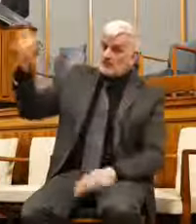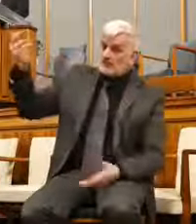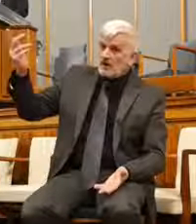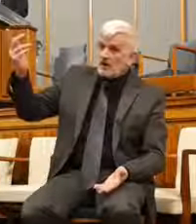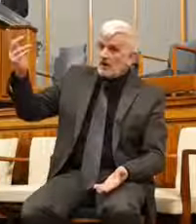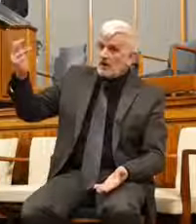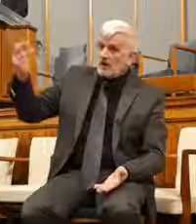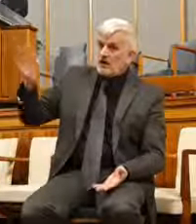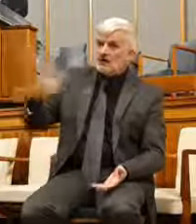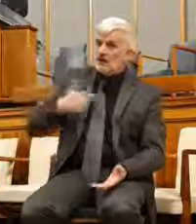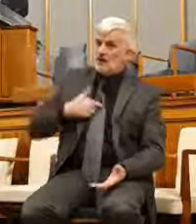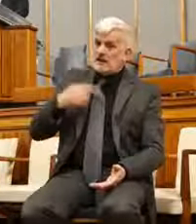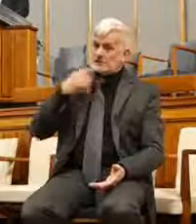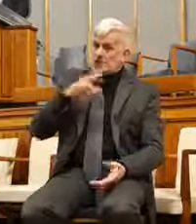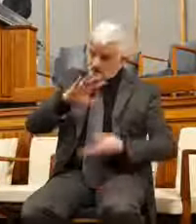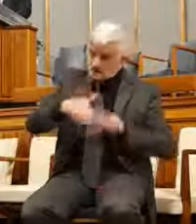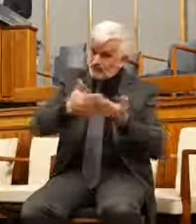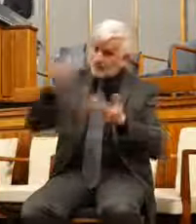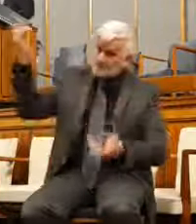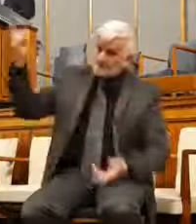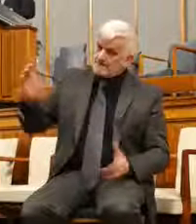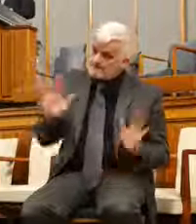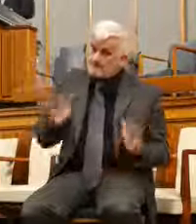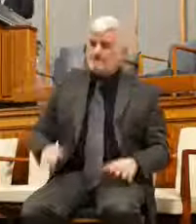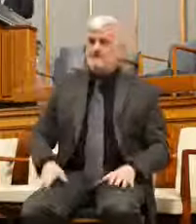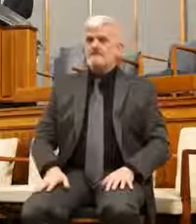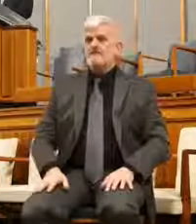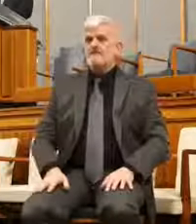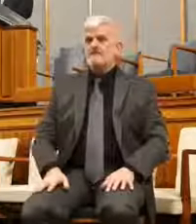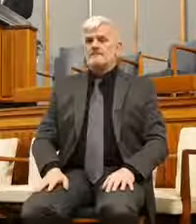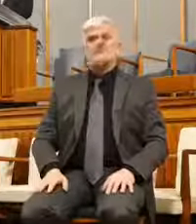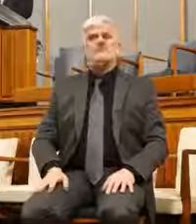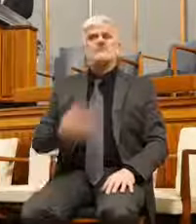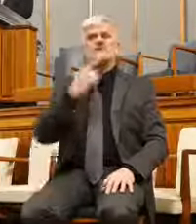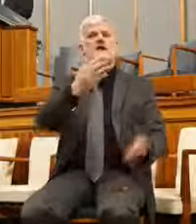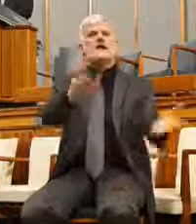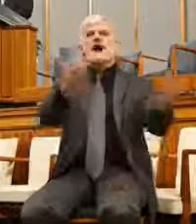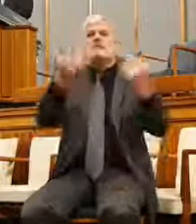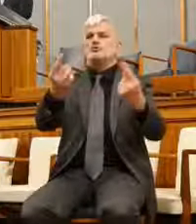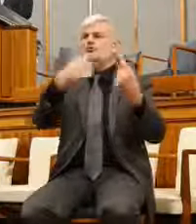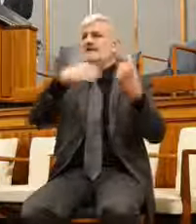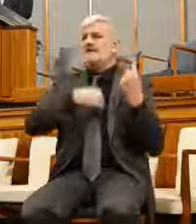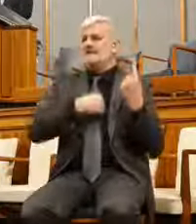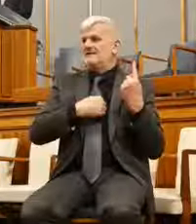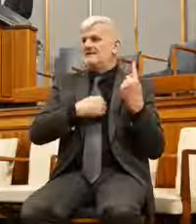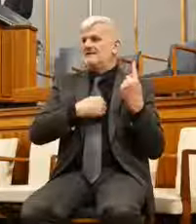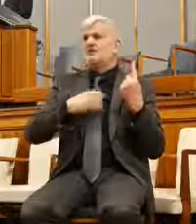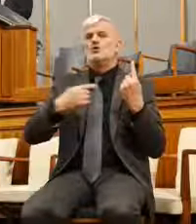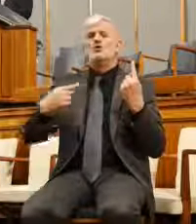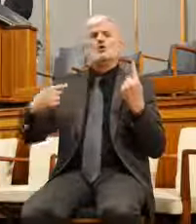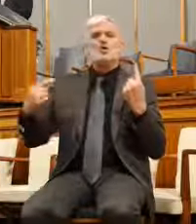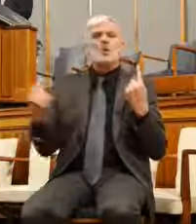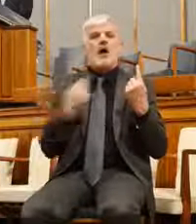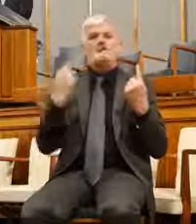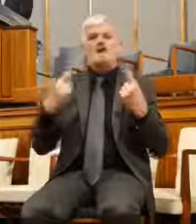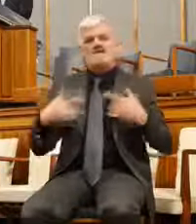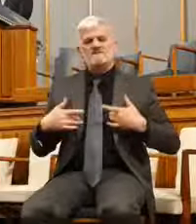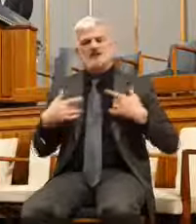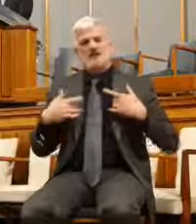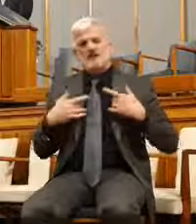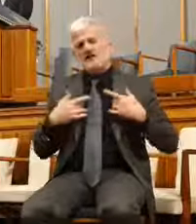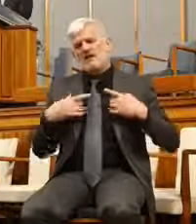whomsoever the Son will reveal him. Come unto me, all ye that